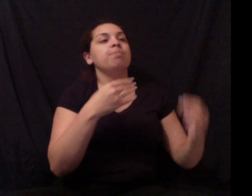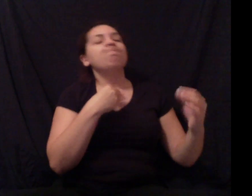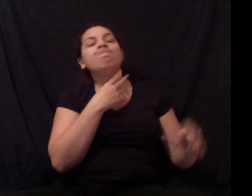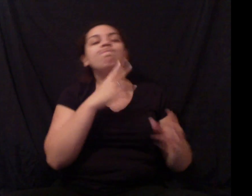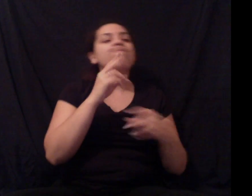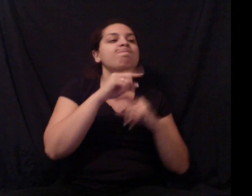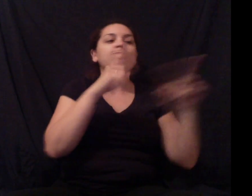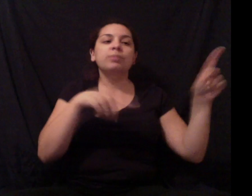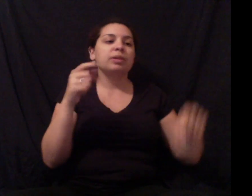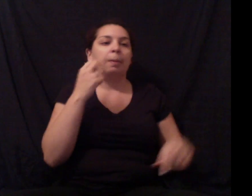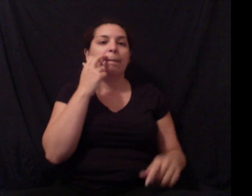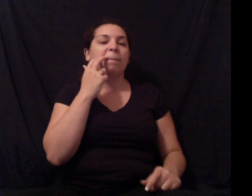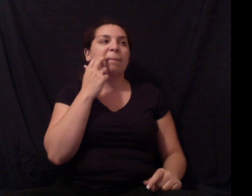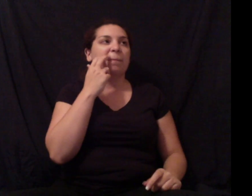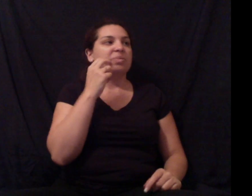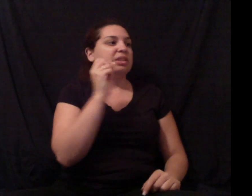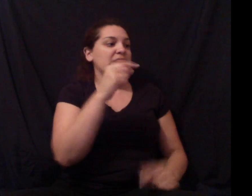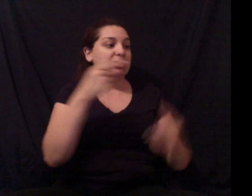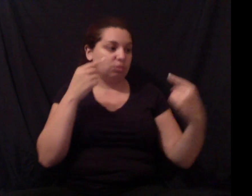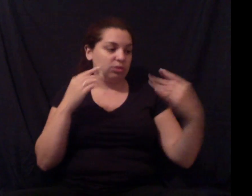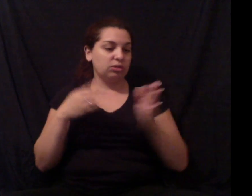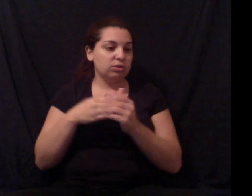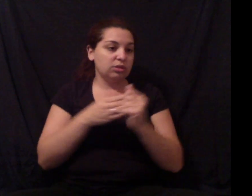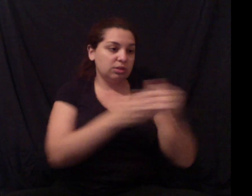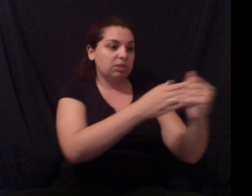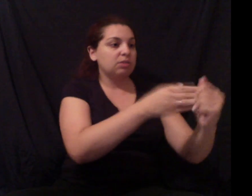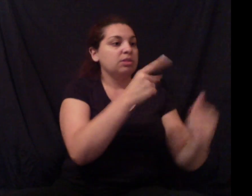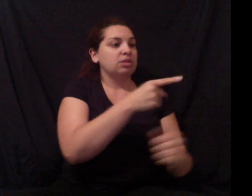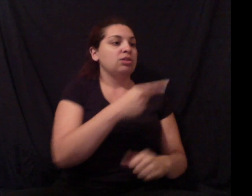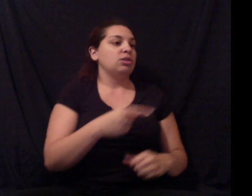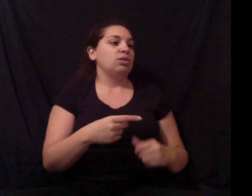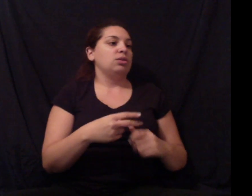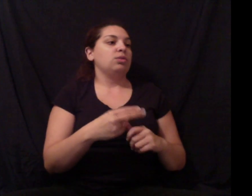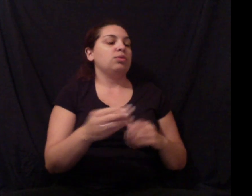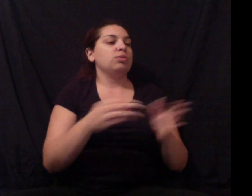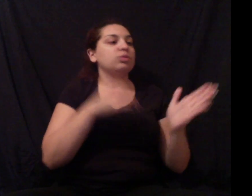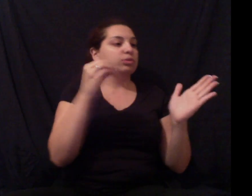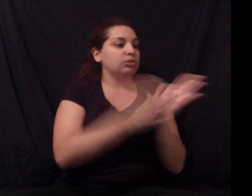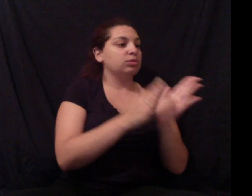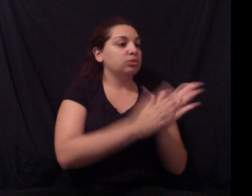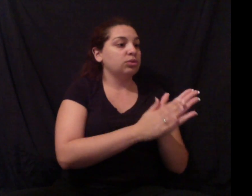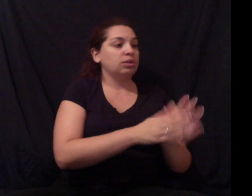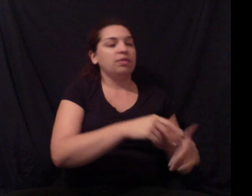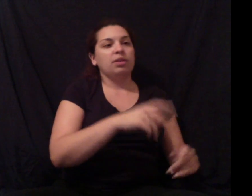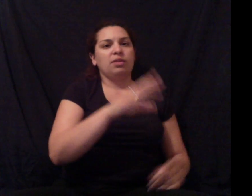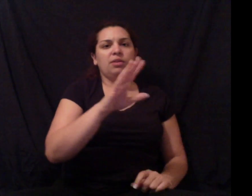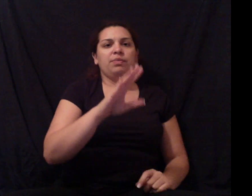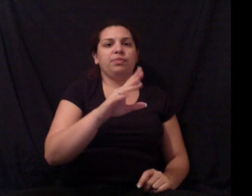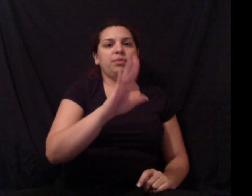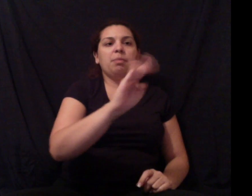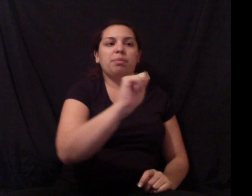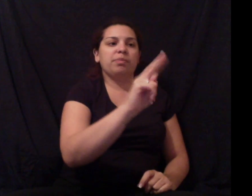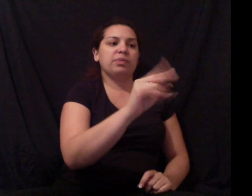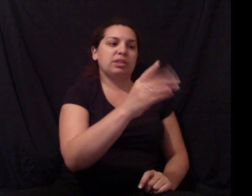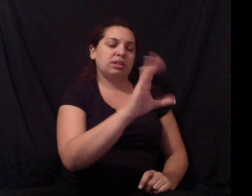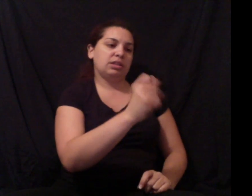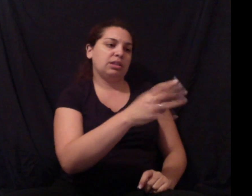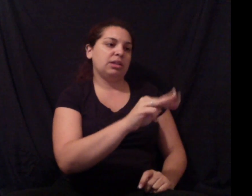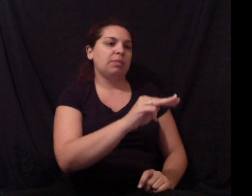so that's what led me to recording again, posting stuff on Bandcamp, and shortly after YouTube. And, Bandcamp